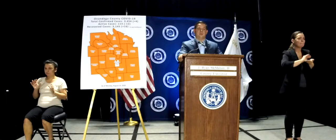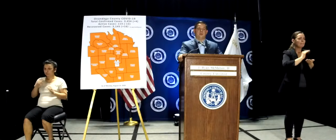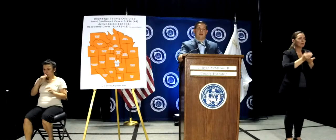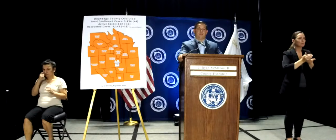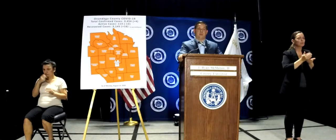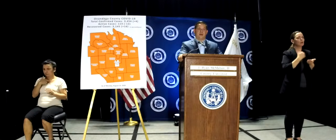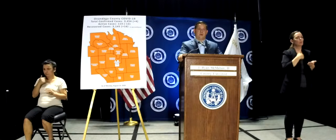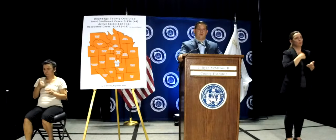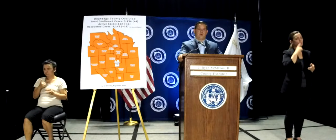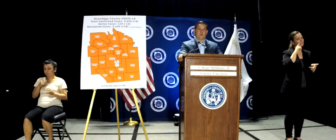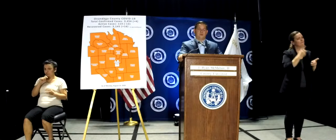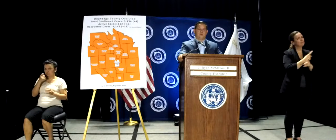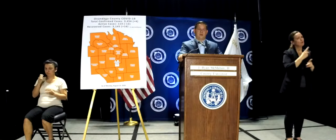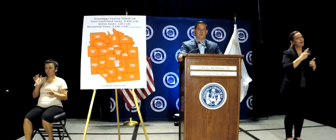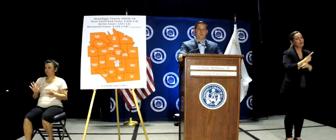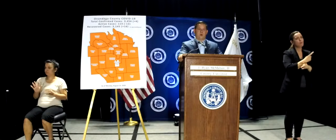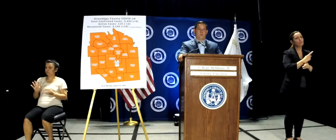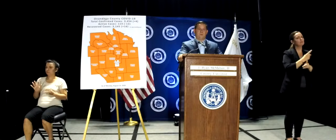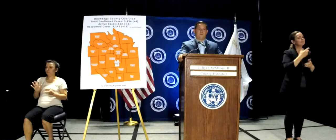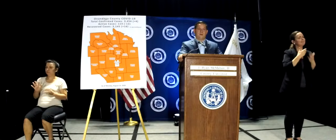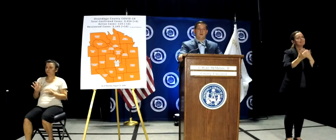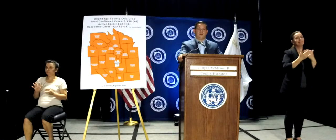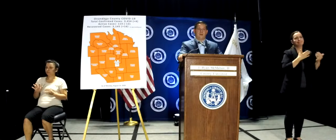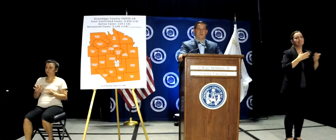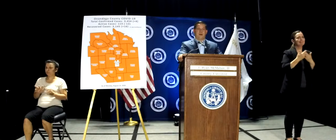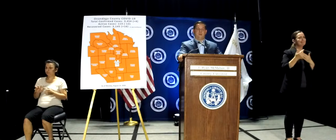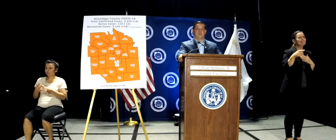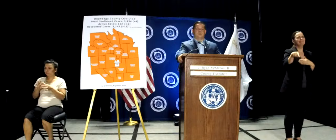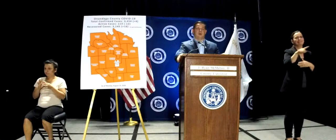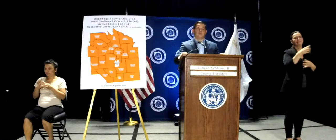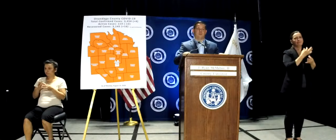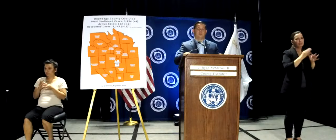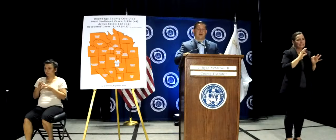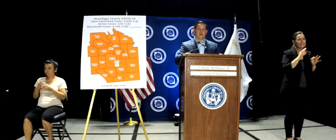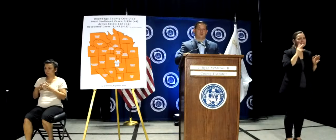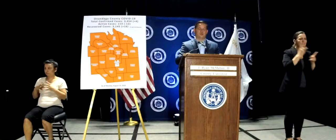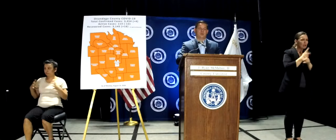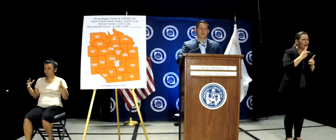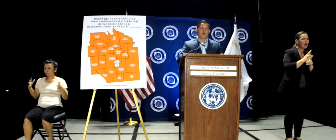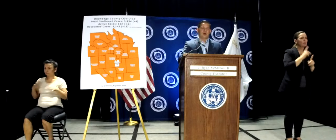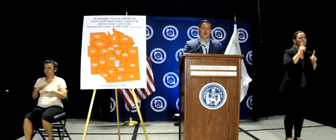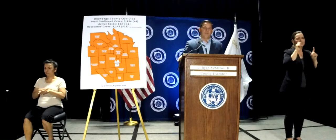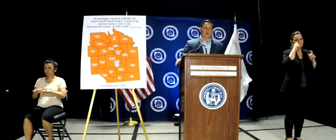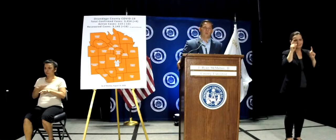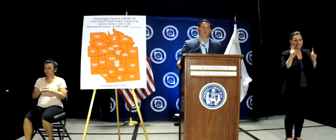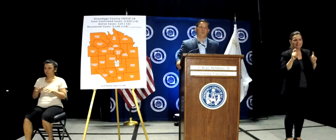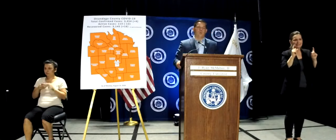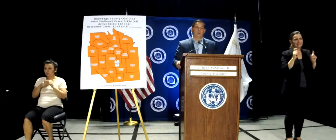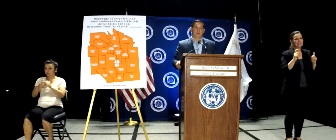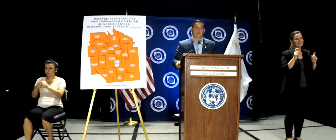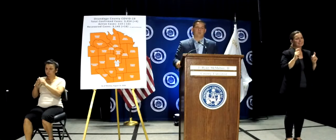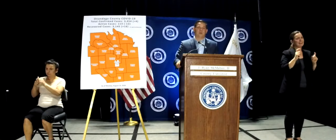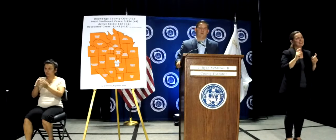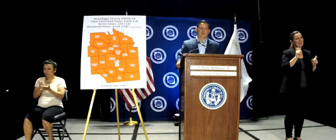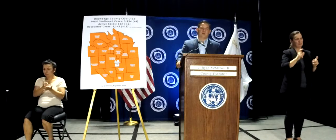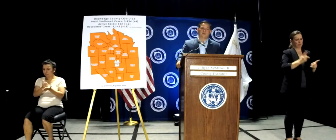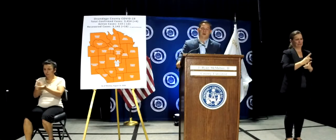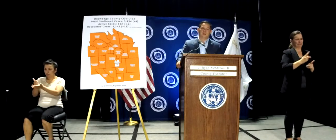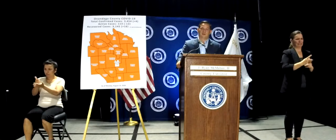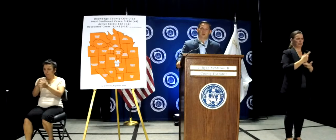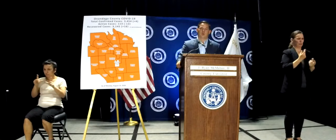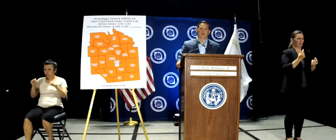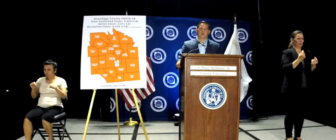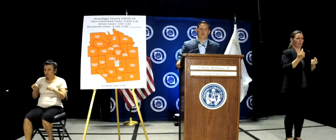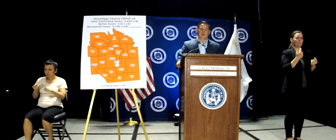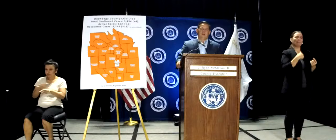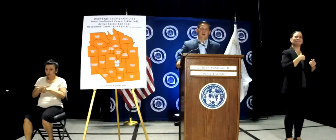It's going to be a lot of planning with our emergency management department, a lot of planning with some of our different providers, But we believe that we can get it done and